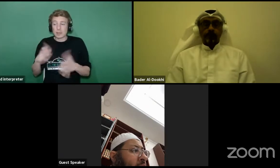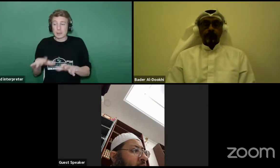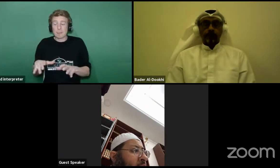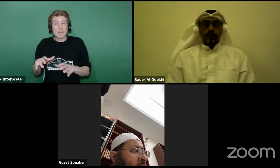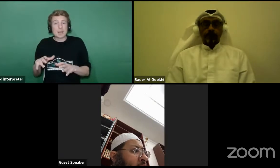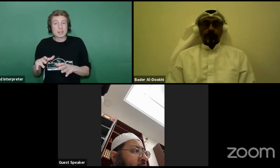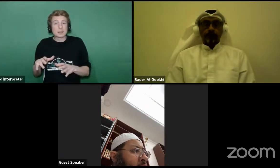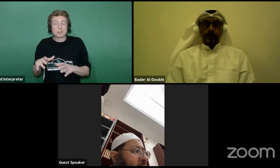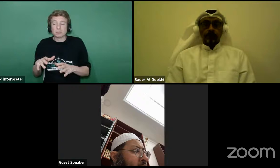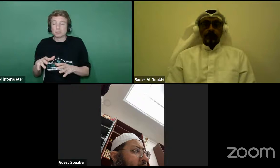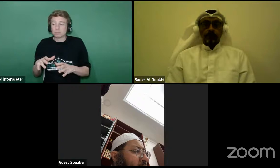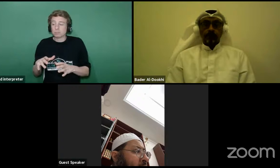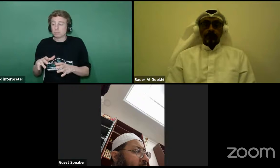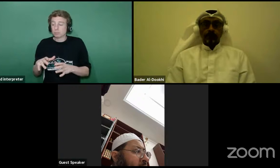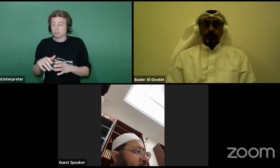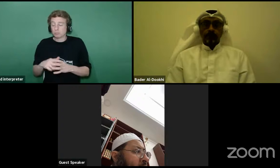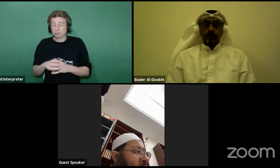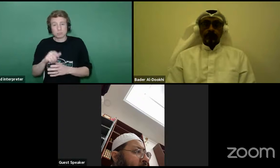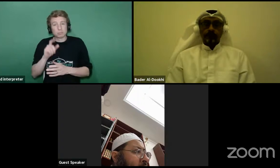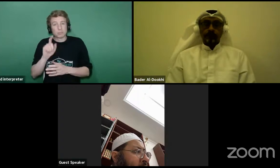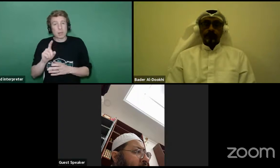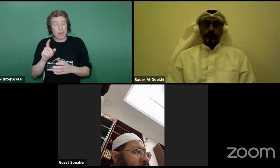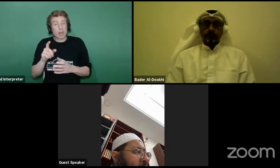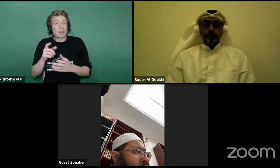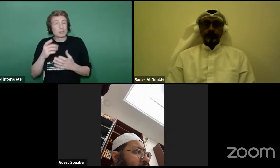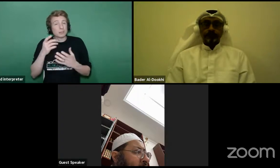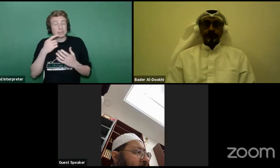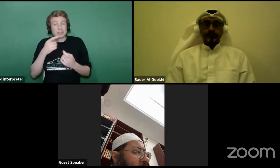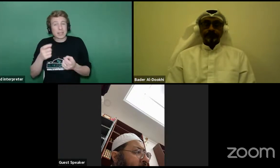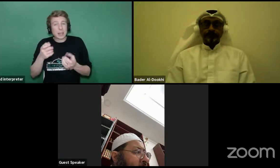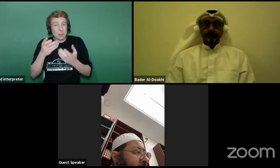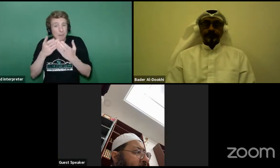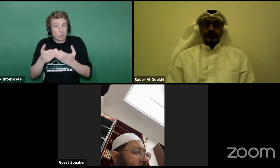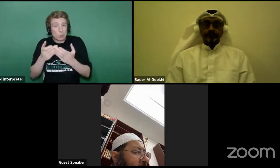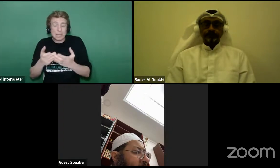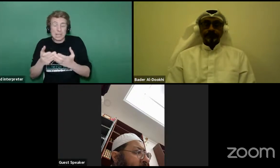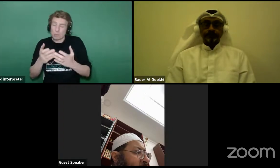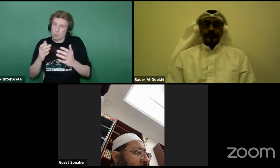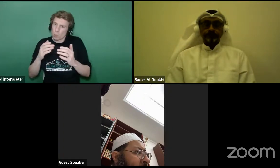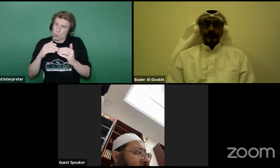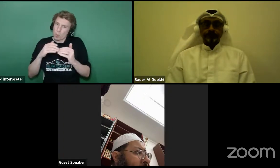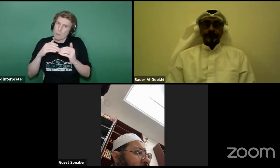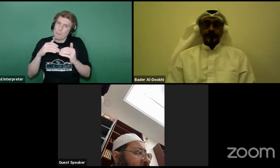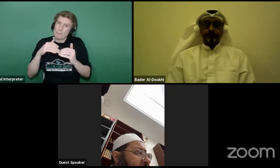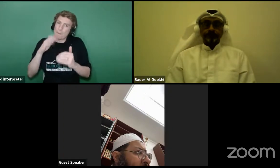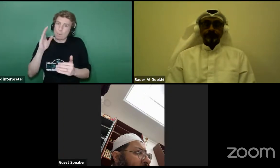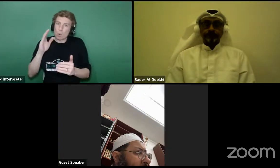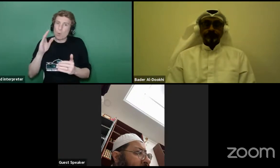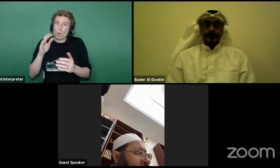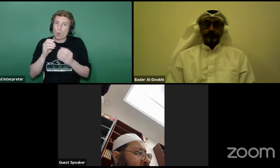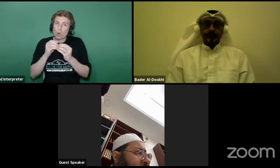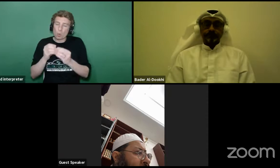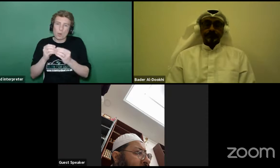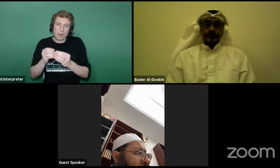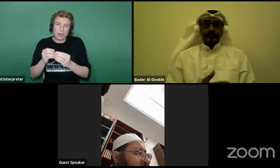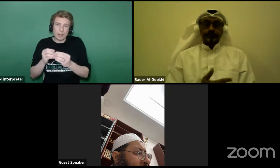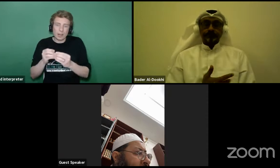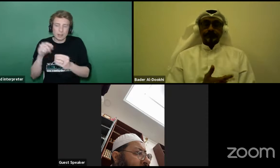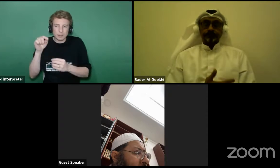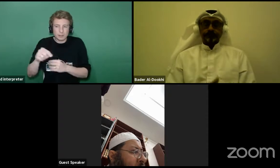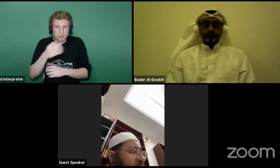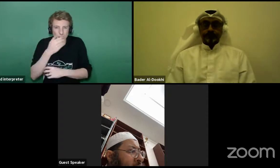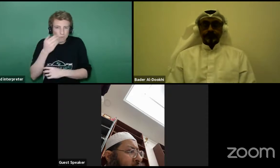you are even more worthy of partaking in this great act of worship. And while making this point, there is